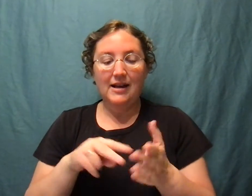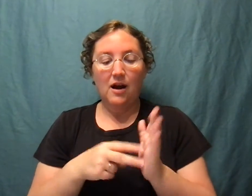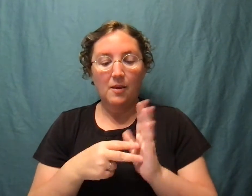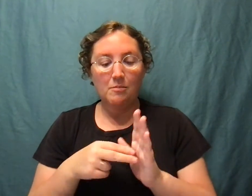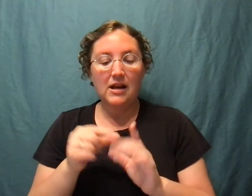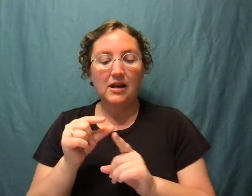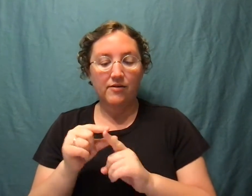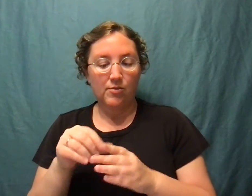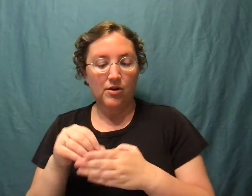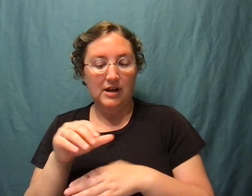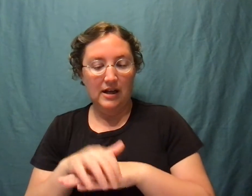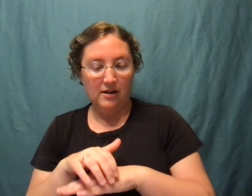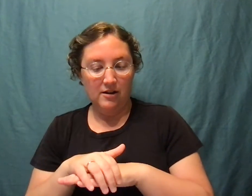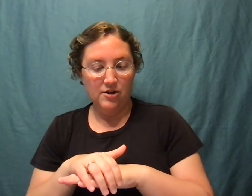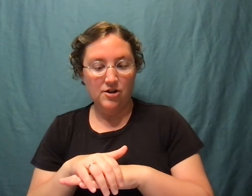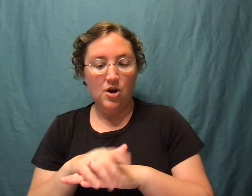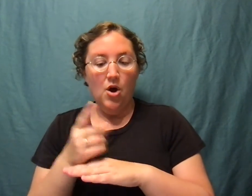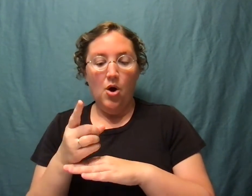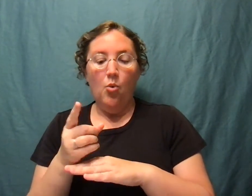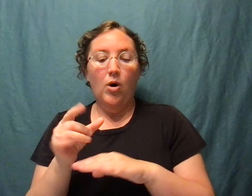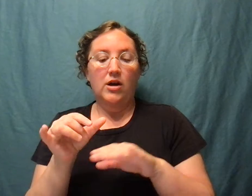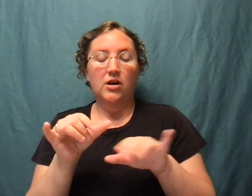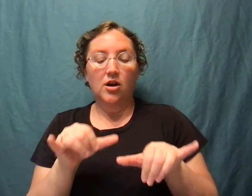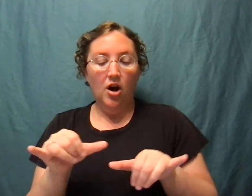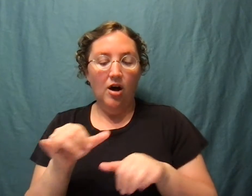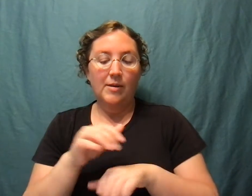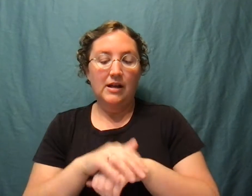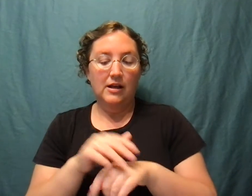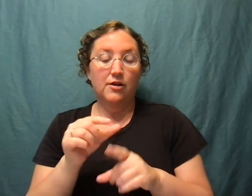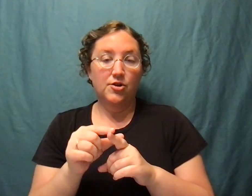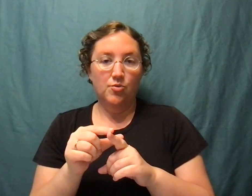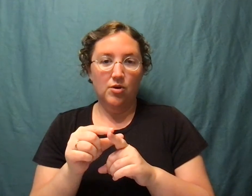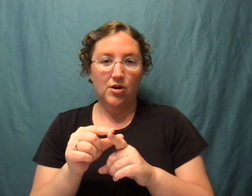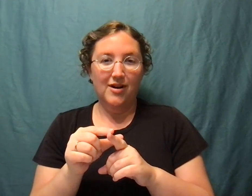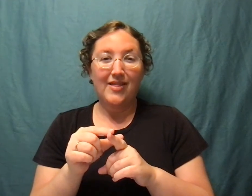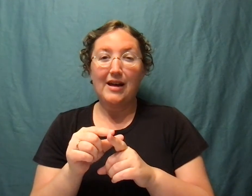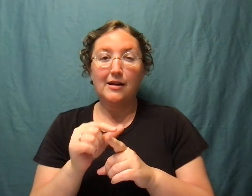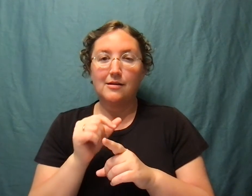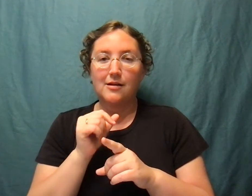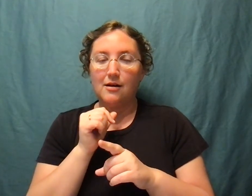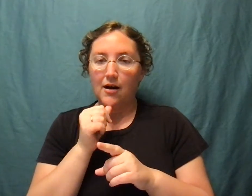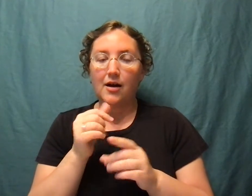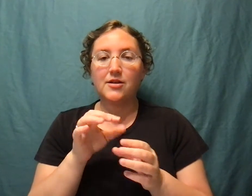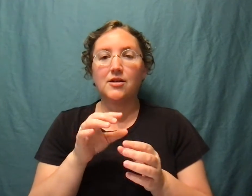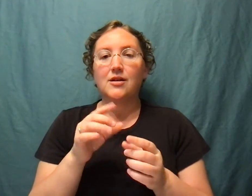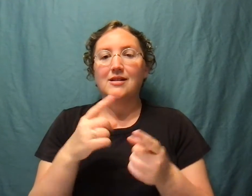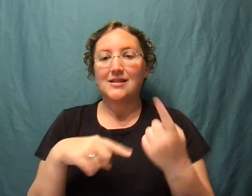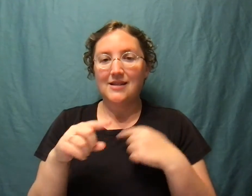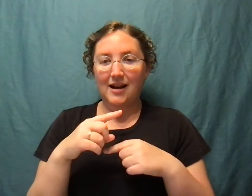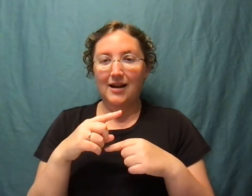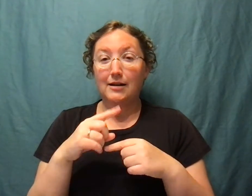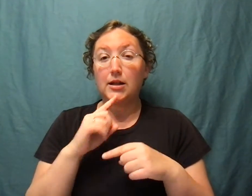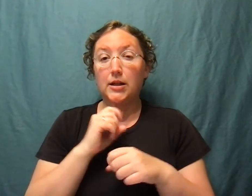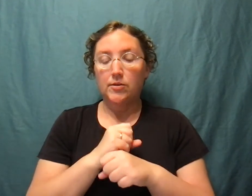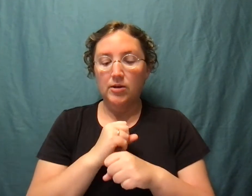on the meaning of the word in English. One common English word that is not signed